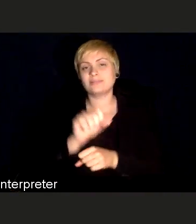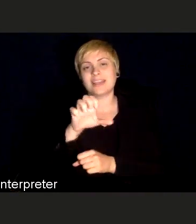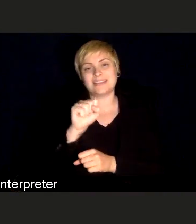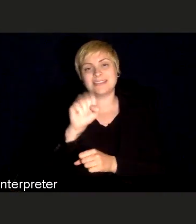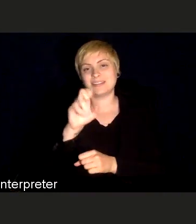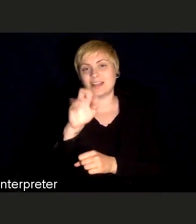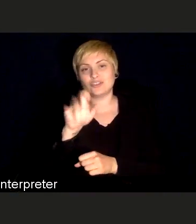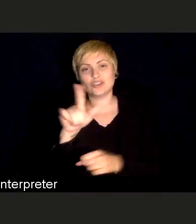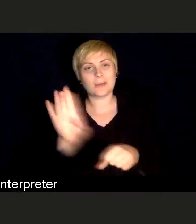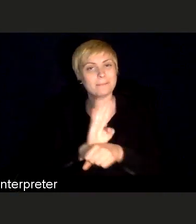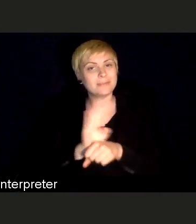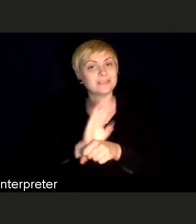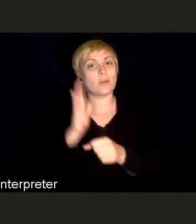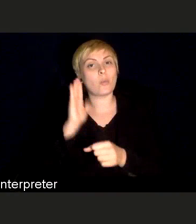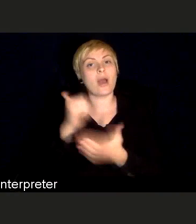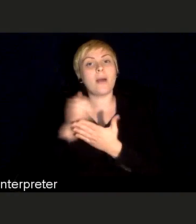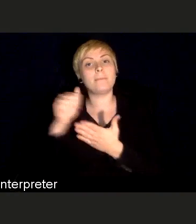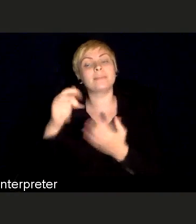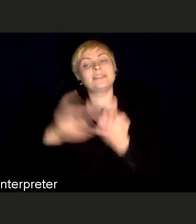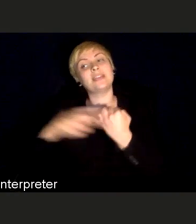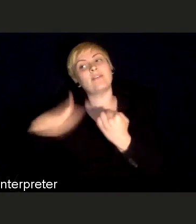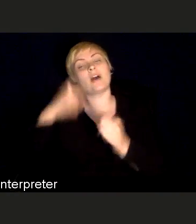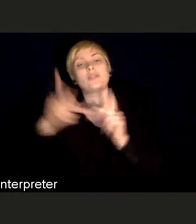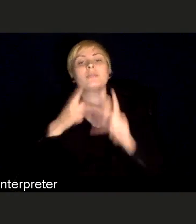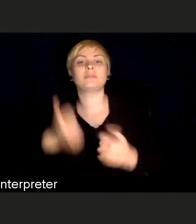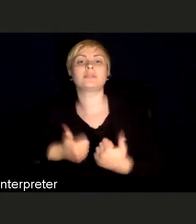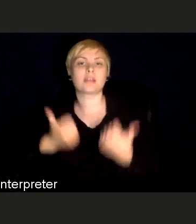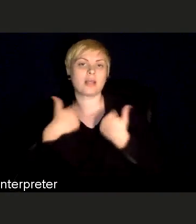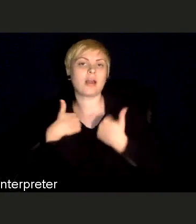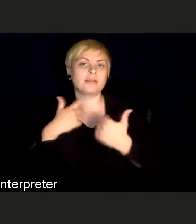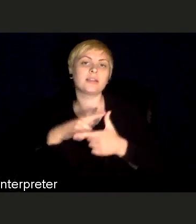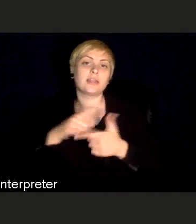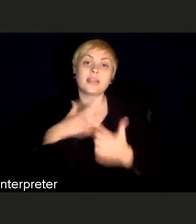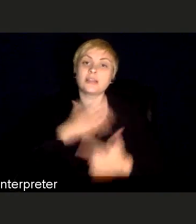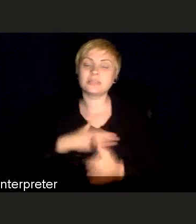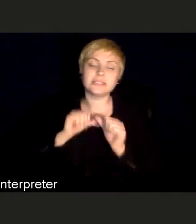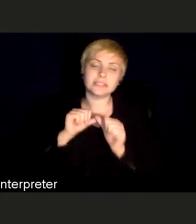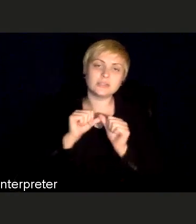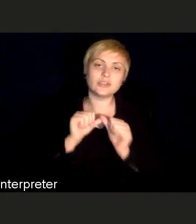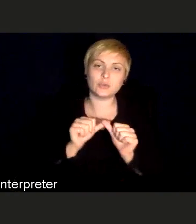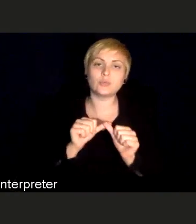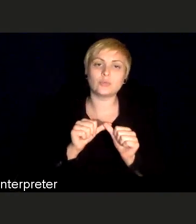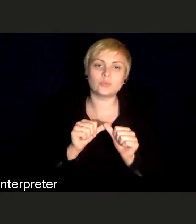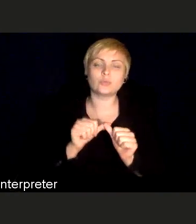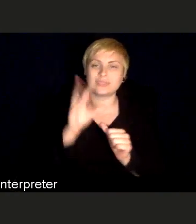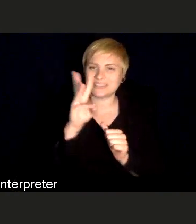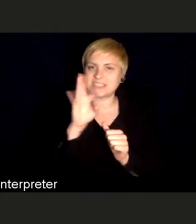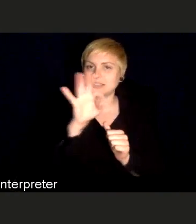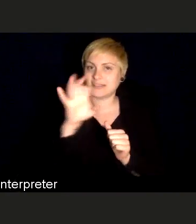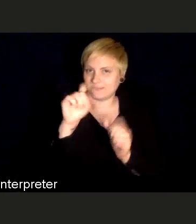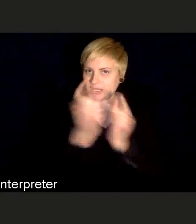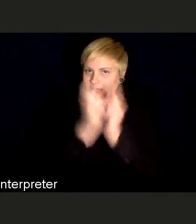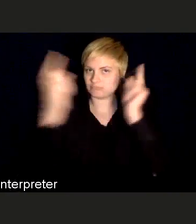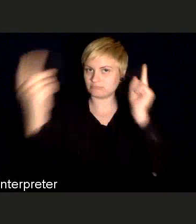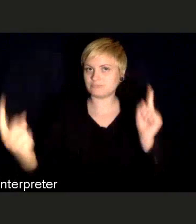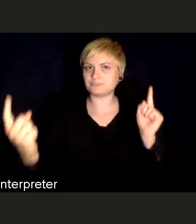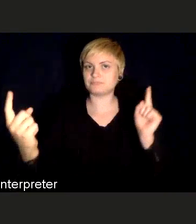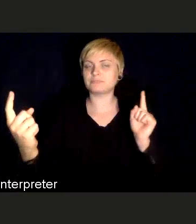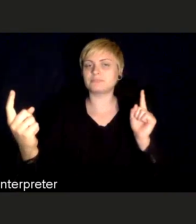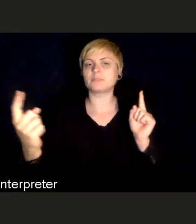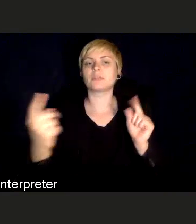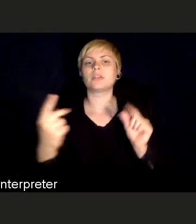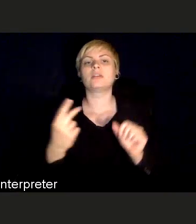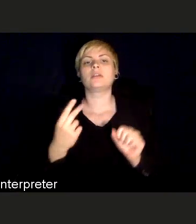help save other people's lives. Then please continue with that 6-foot distance. Use your